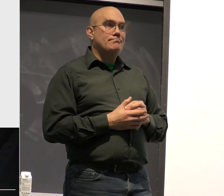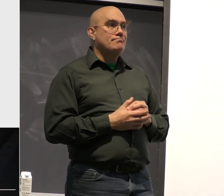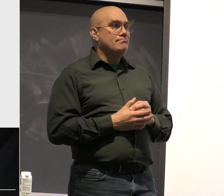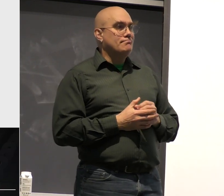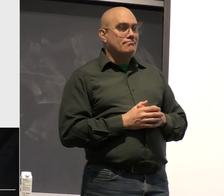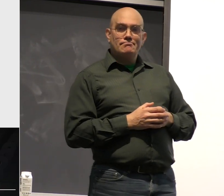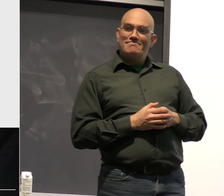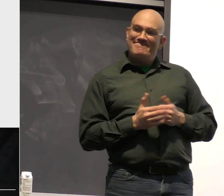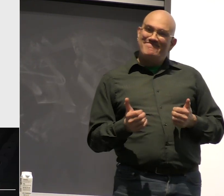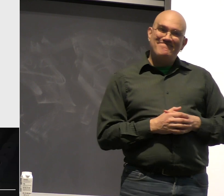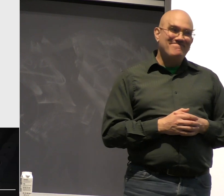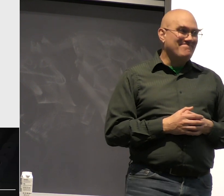fence.